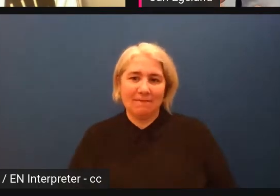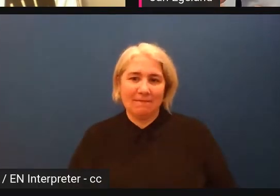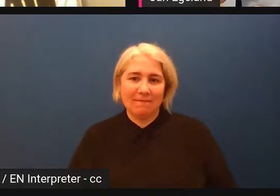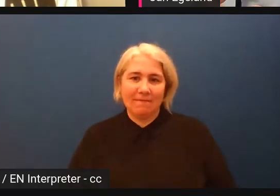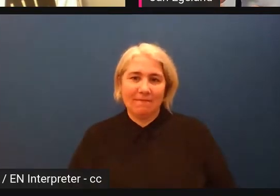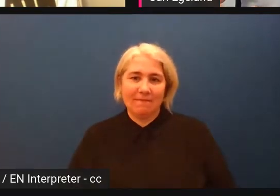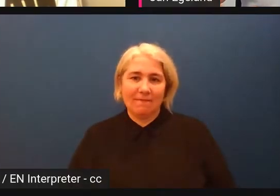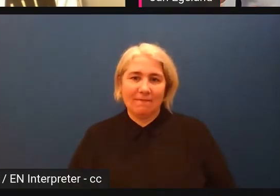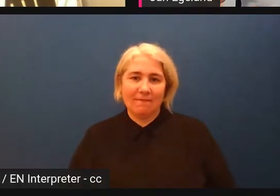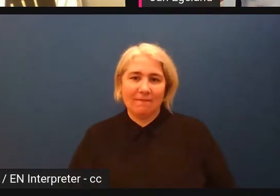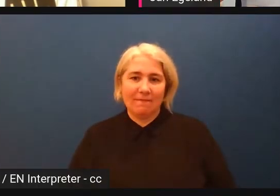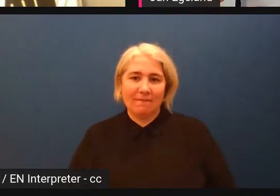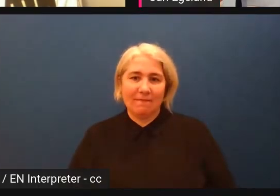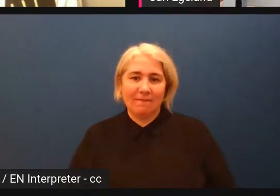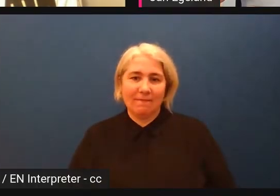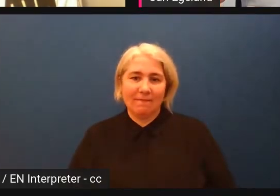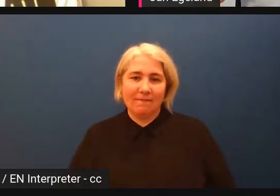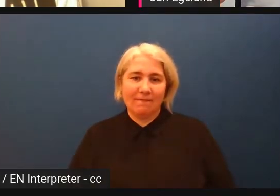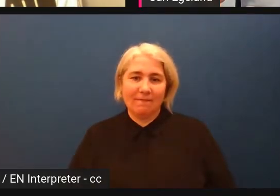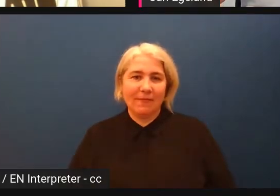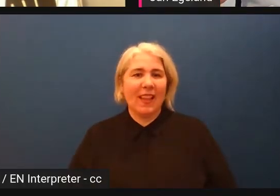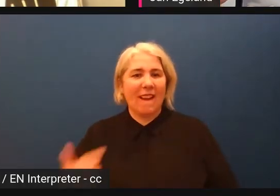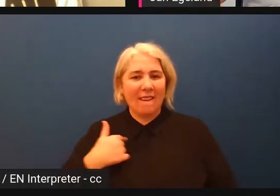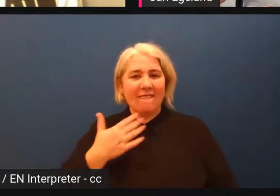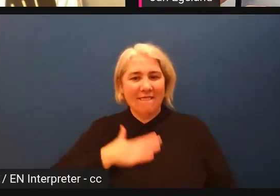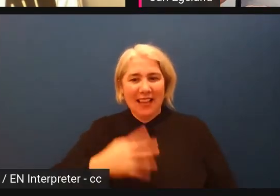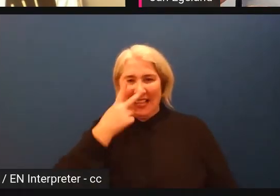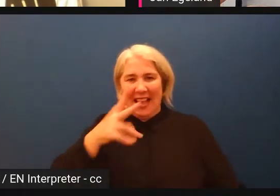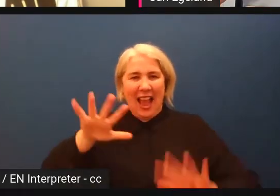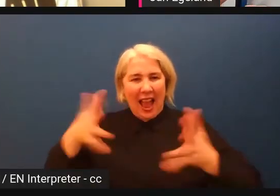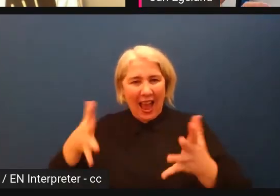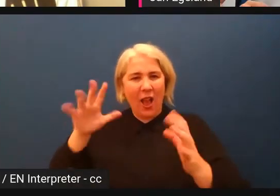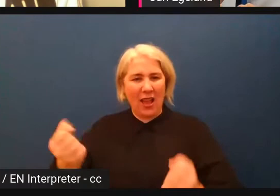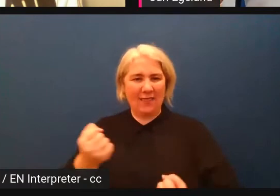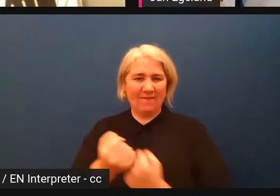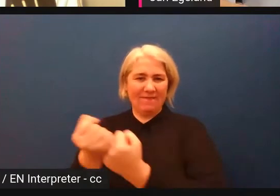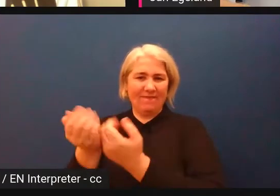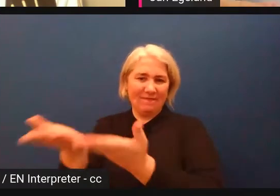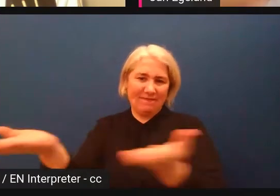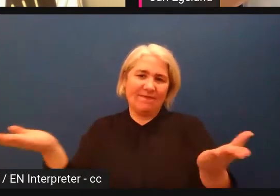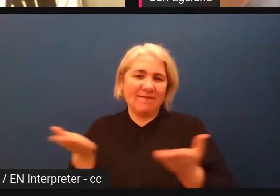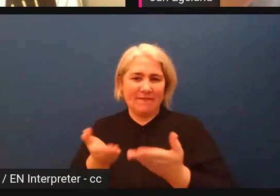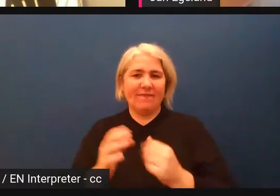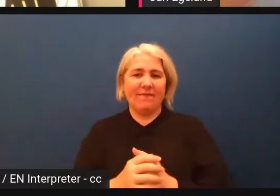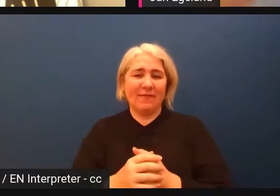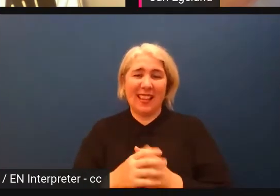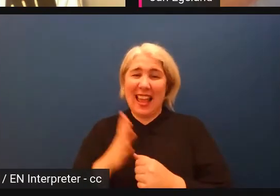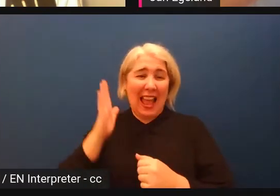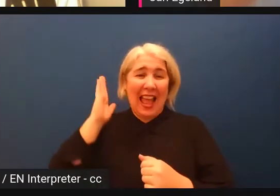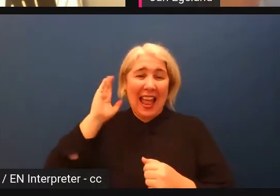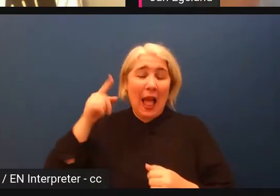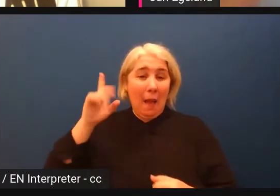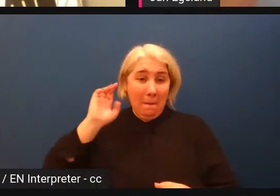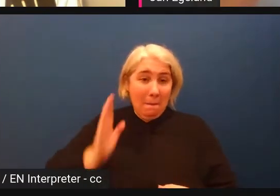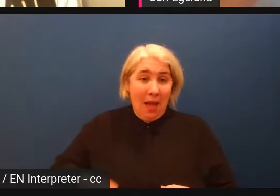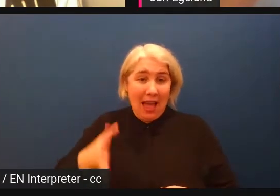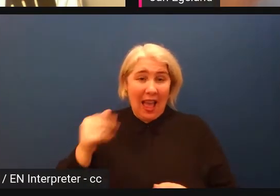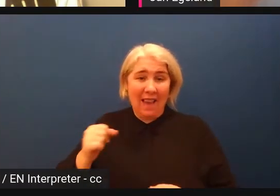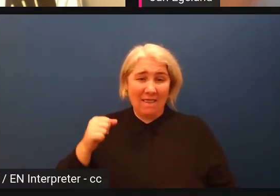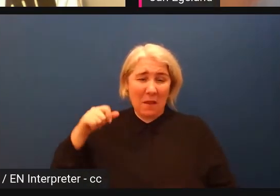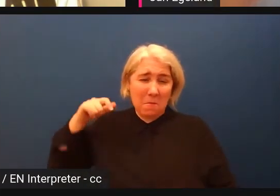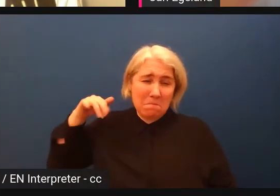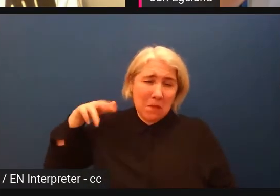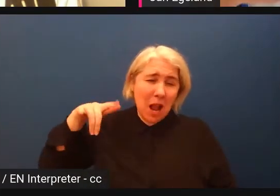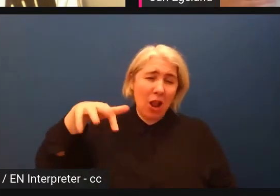What we're ending here. I mean, what I hope. Two things I hope to end that